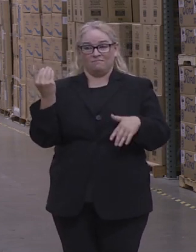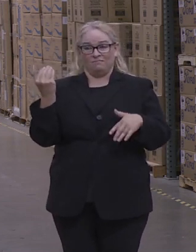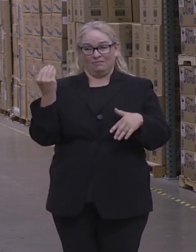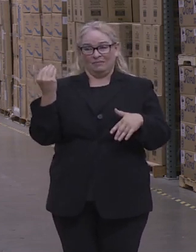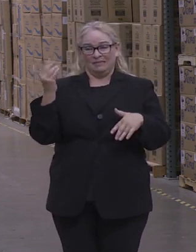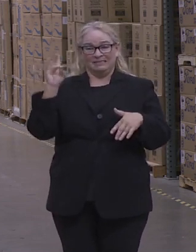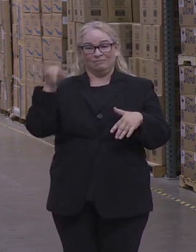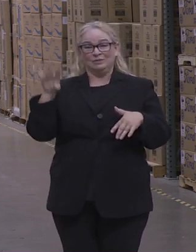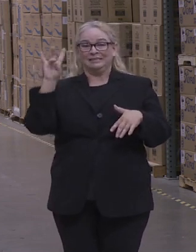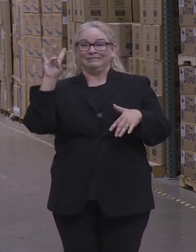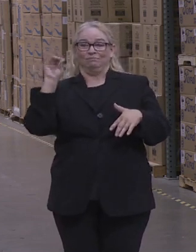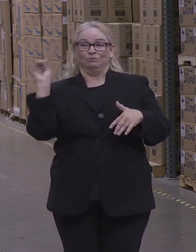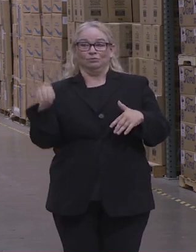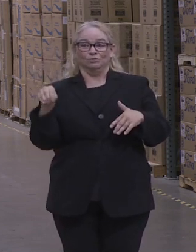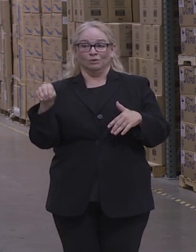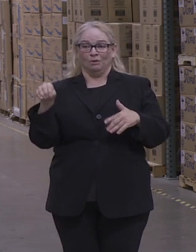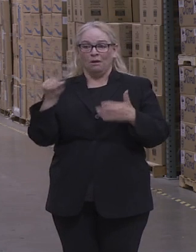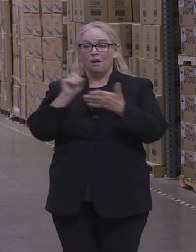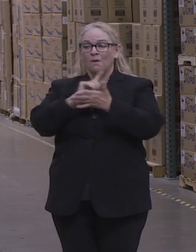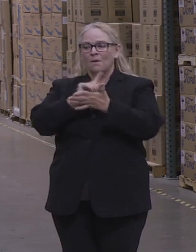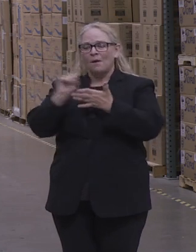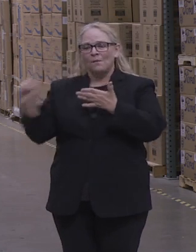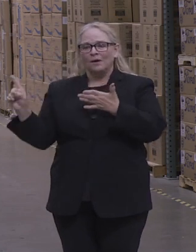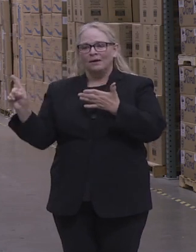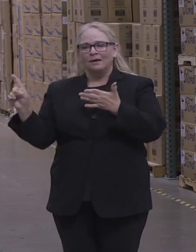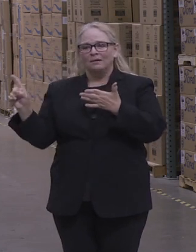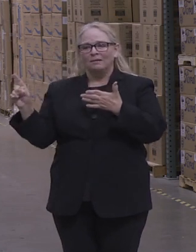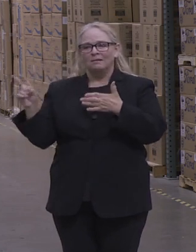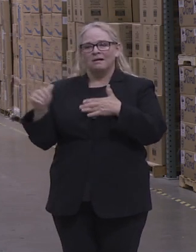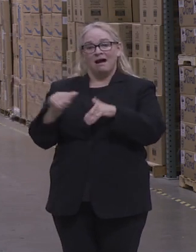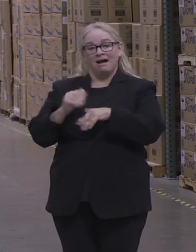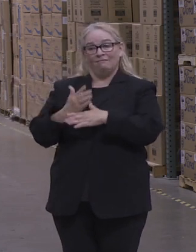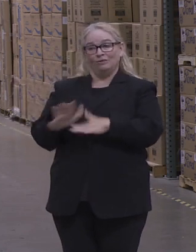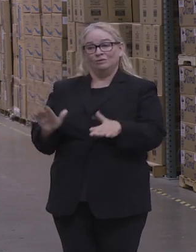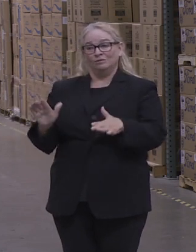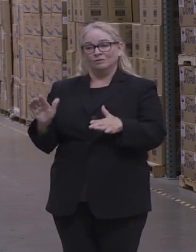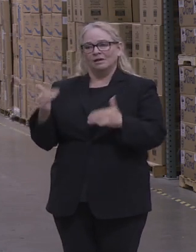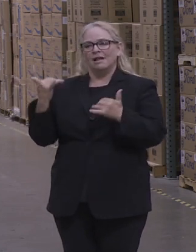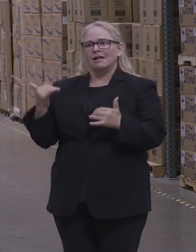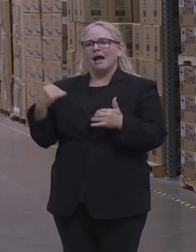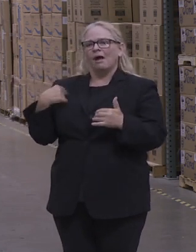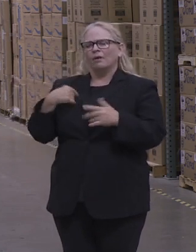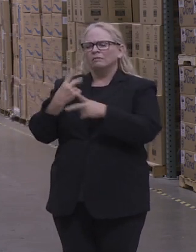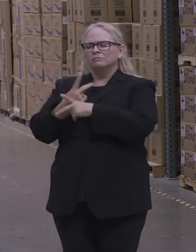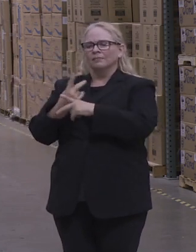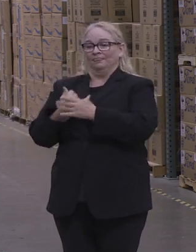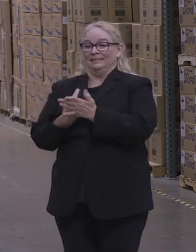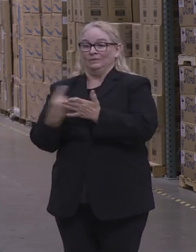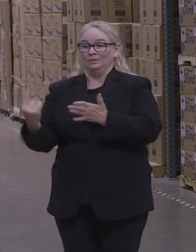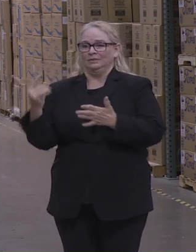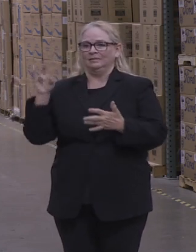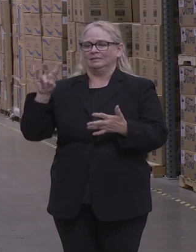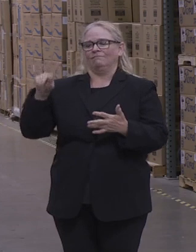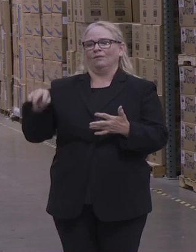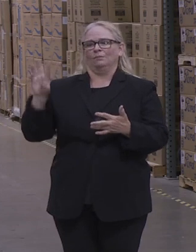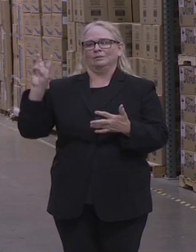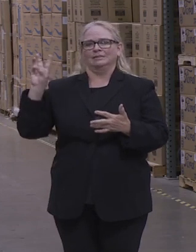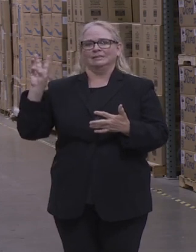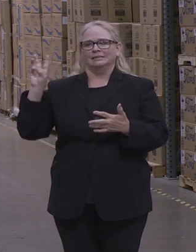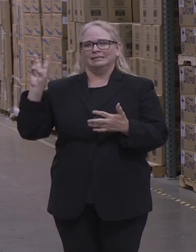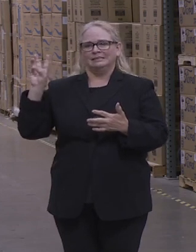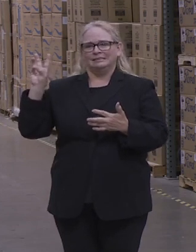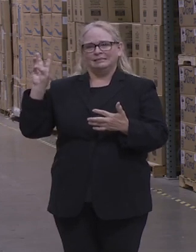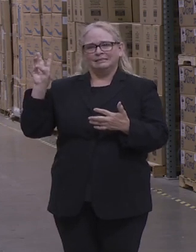just a 7-day positivity period. We're at 7.6% today. So that is cause of